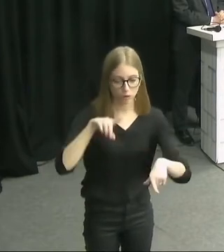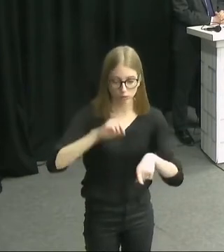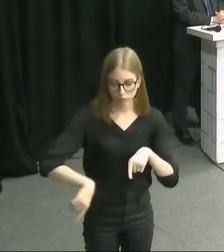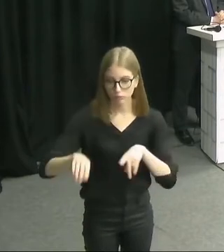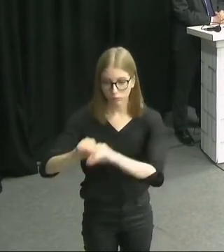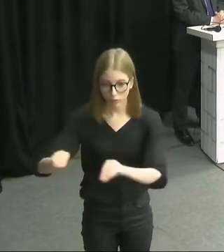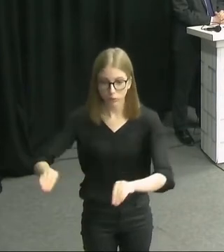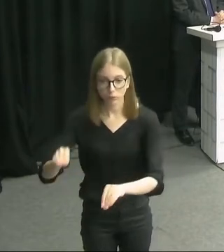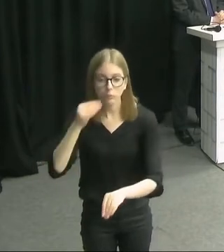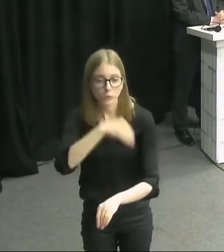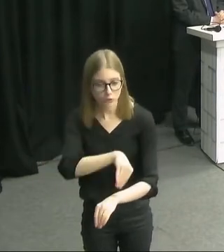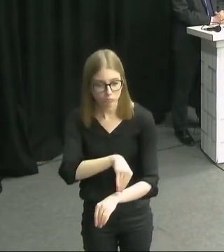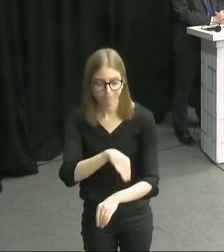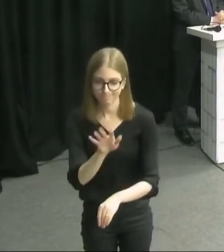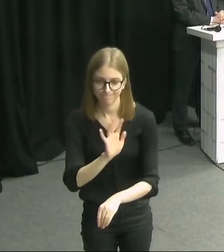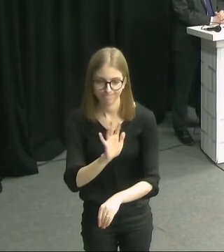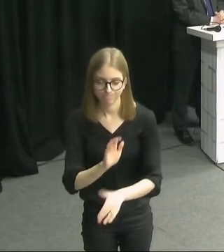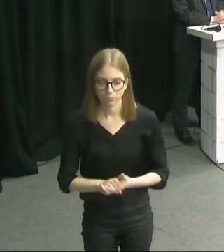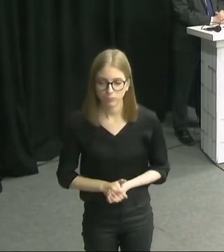example.